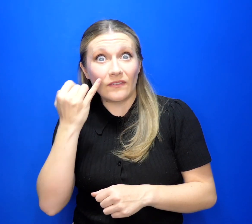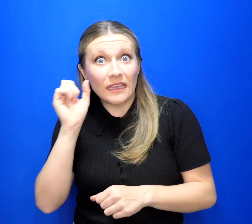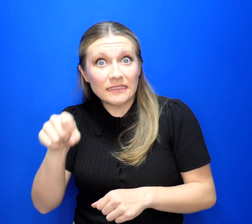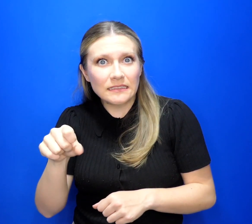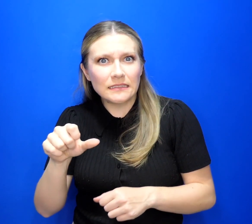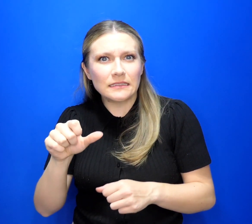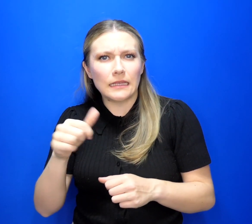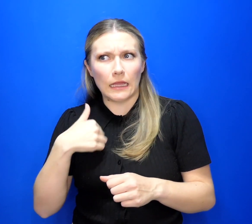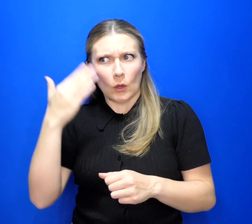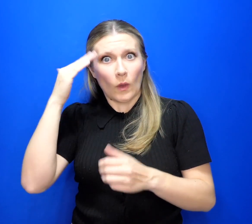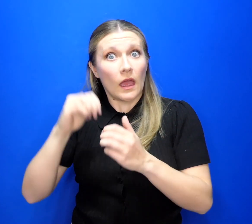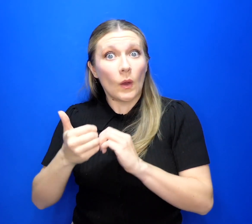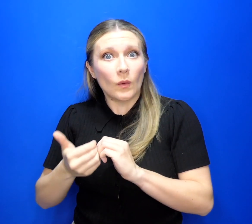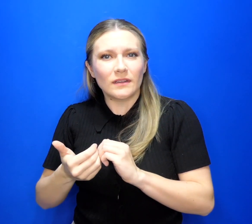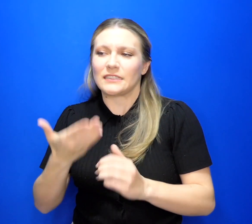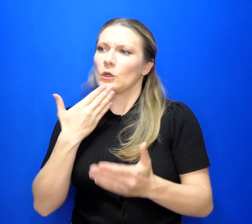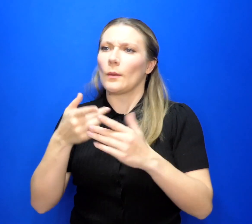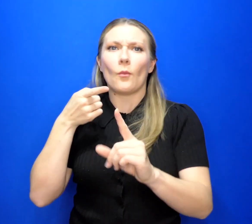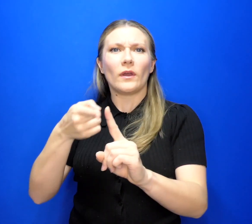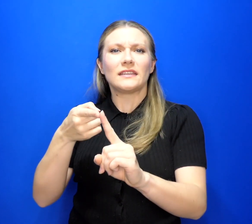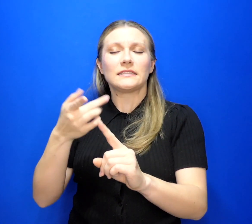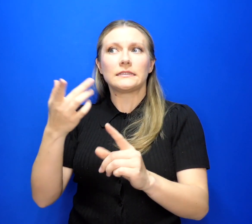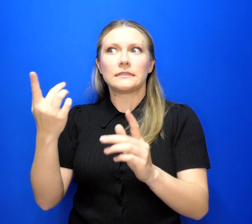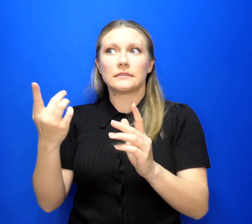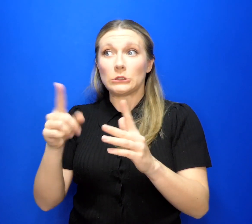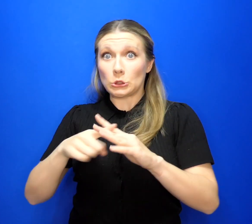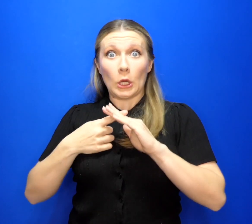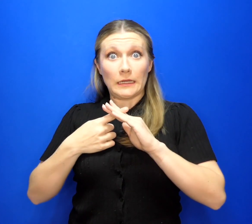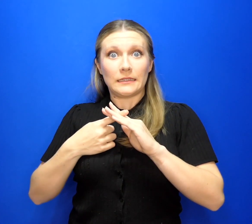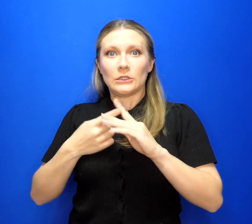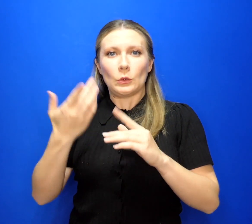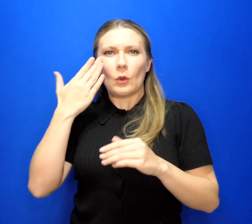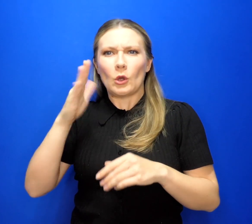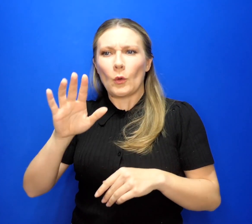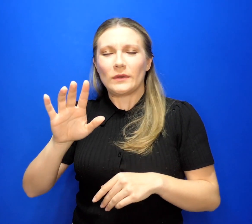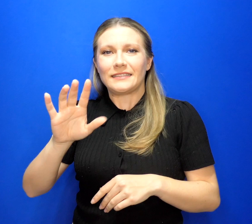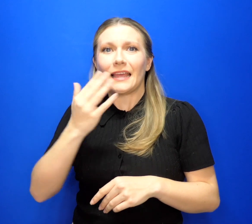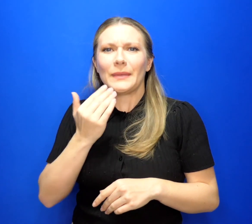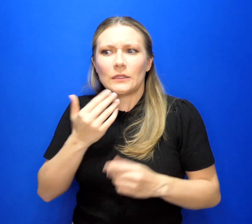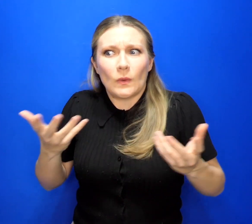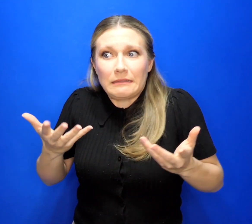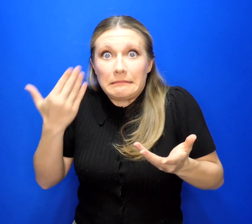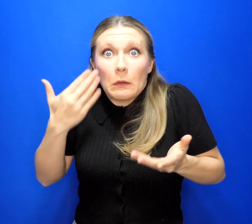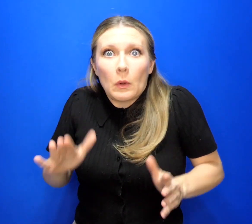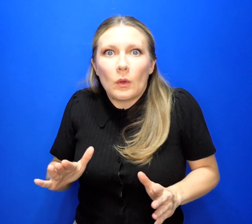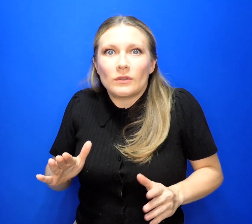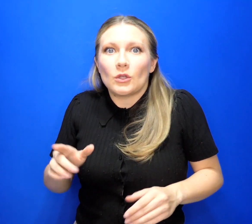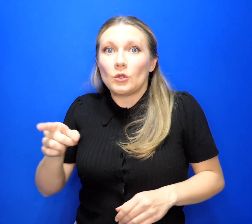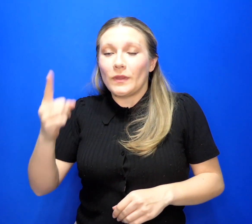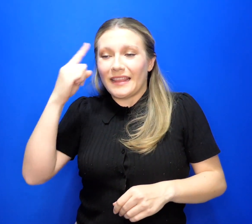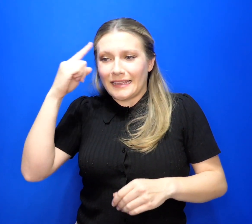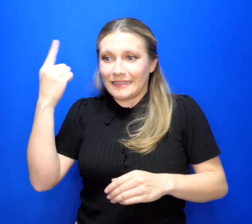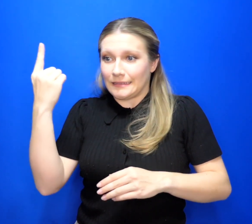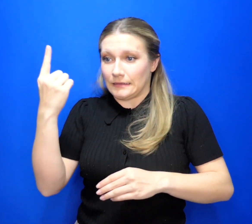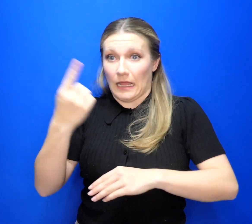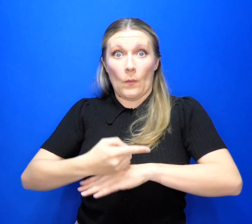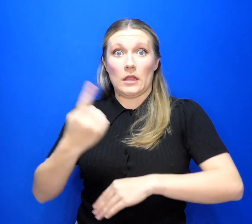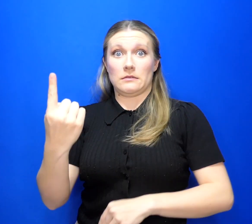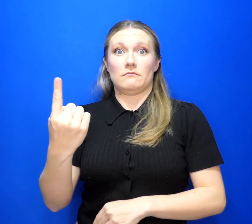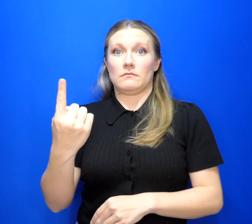good point because you really don't know what diabetes is to begin with. So whatever it is for you on day one is how you imagine it is. And a lot of people